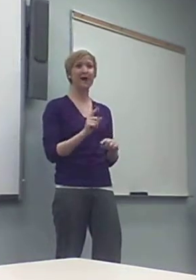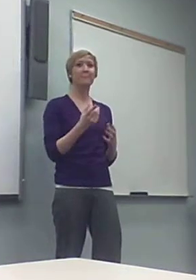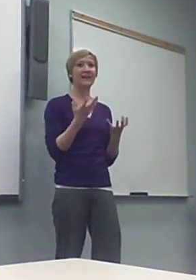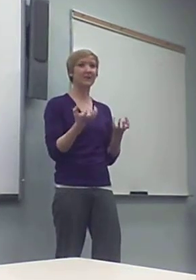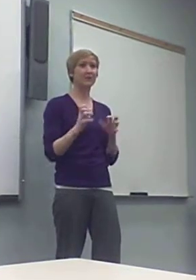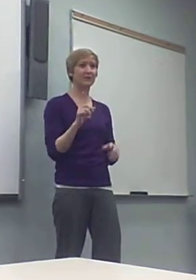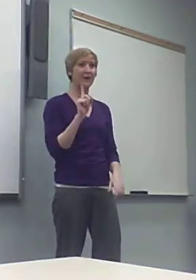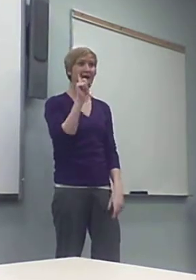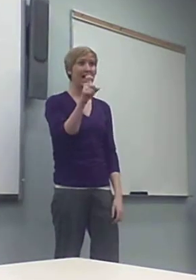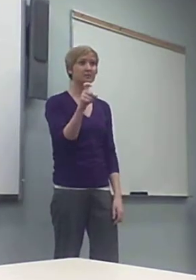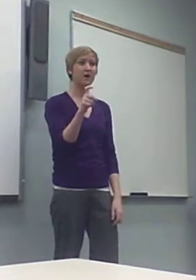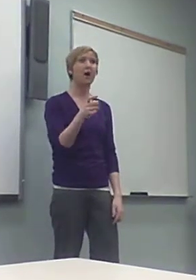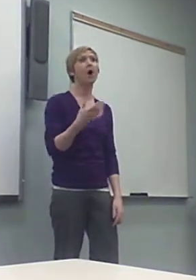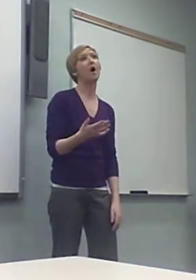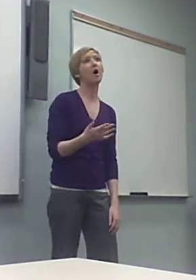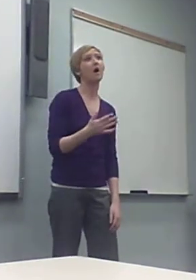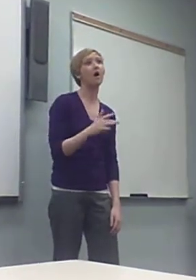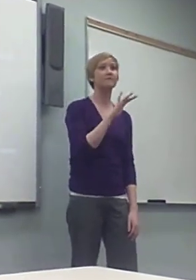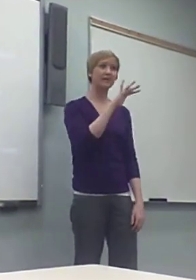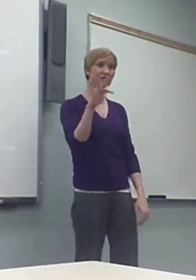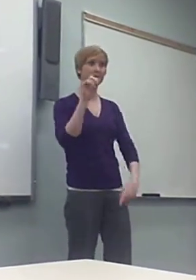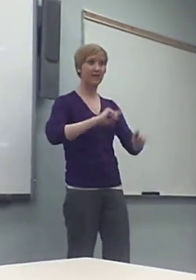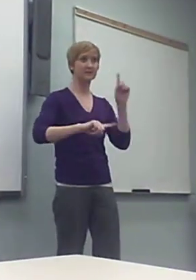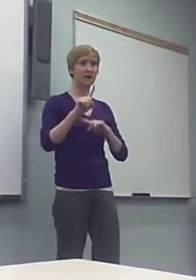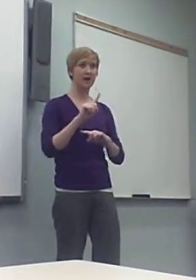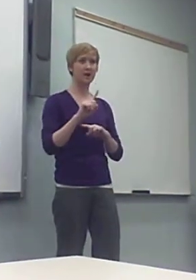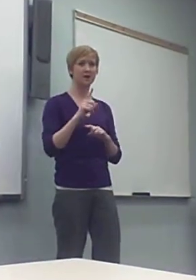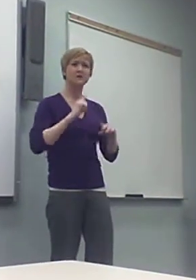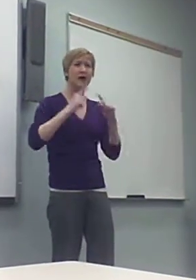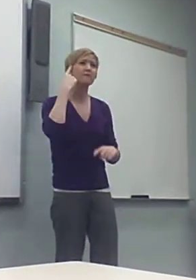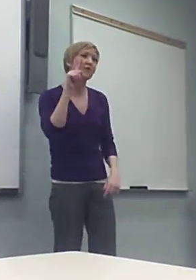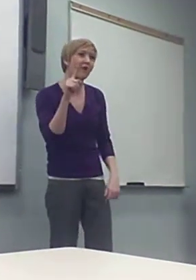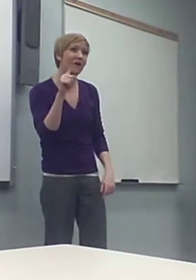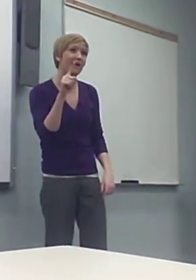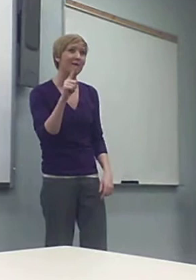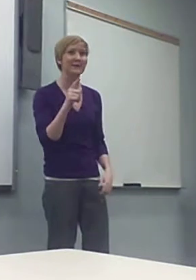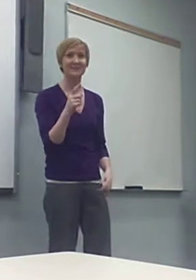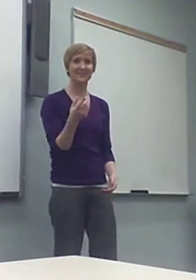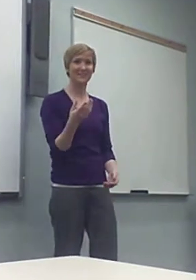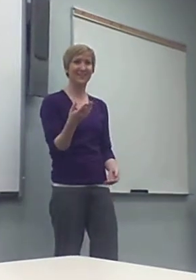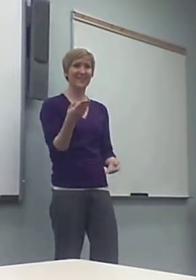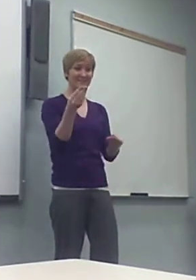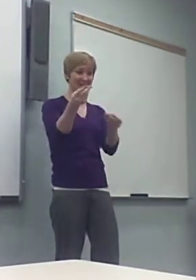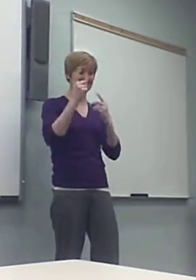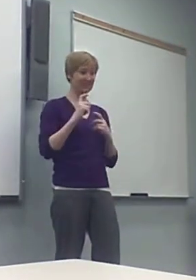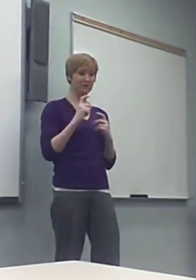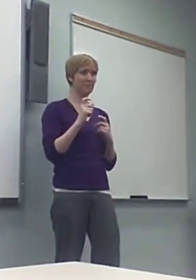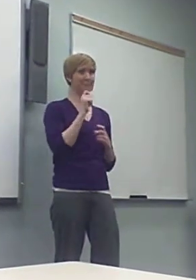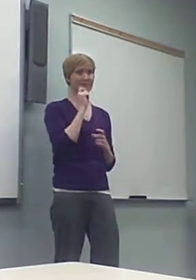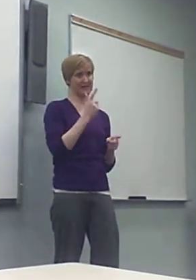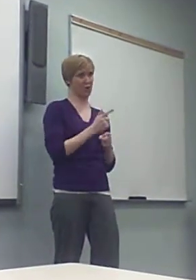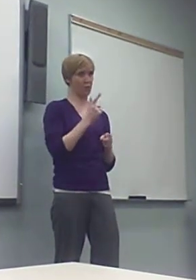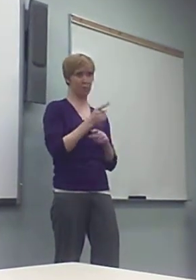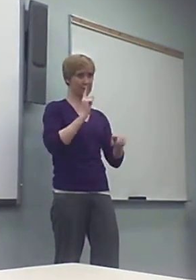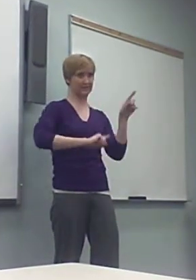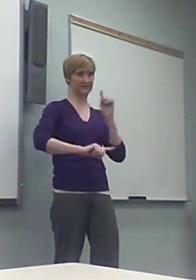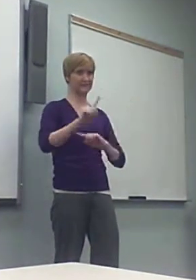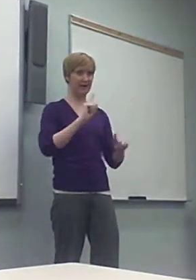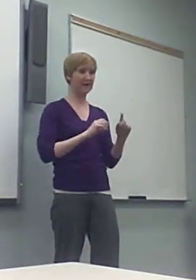for, right? Because I'm going to get one little sign that's really not going to be very helpful to me. But if I get them talking about the general context, I